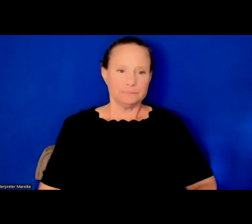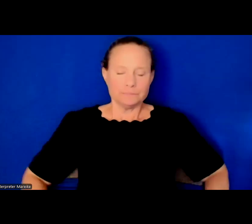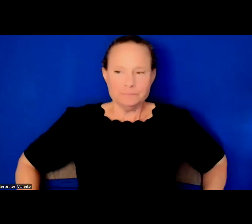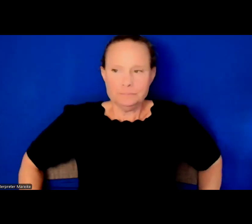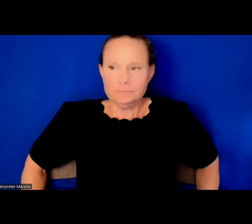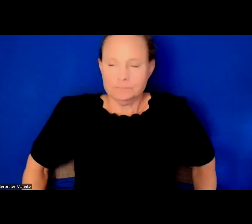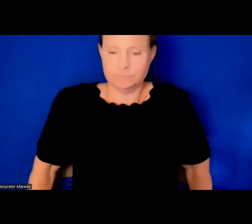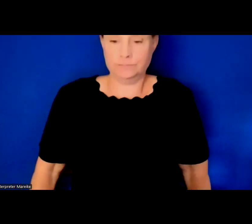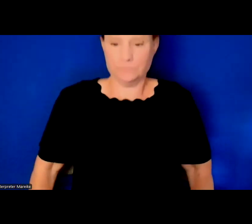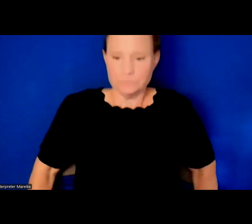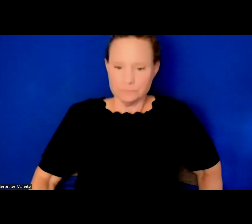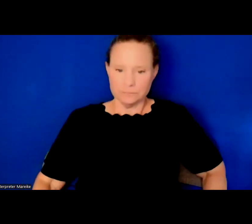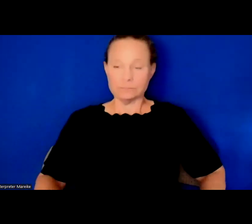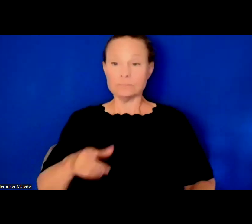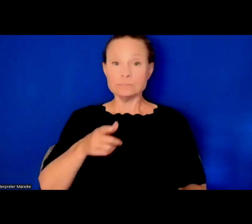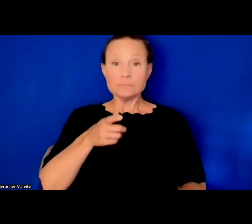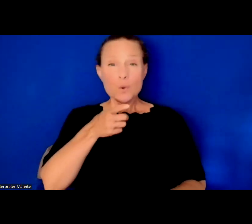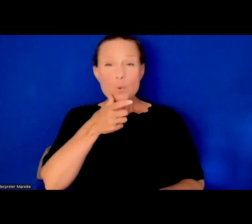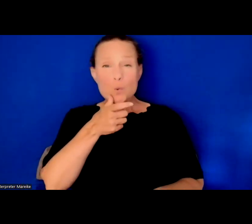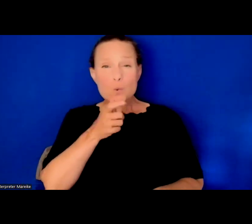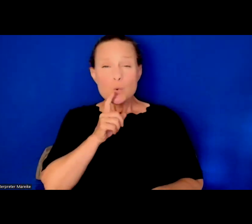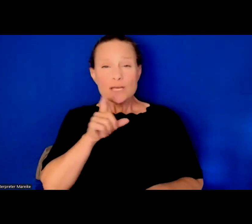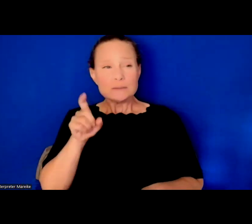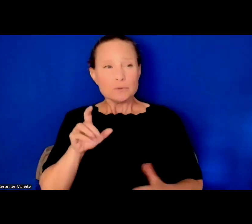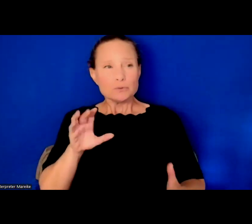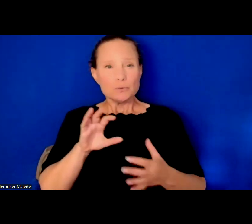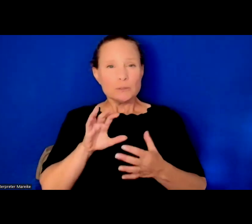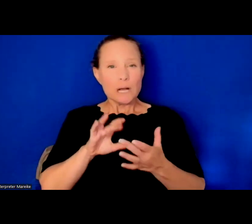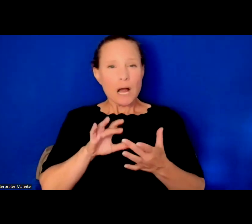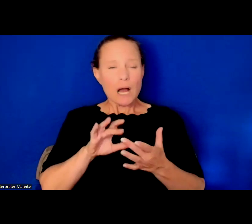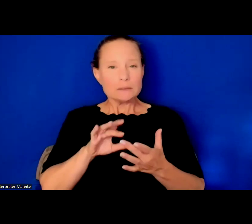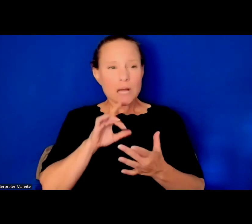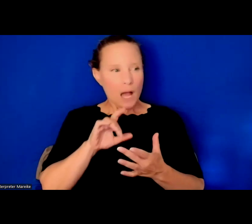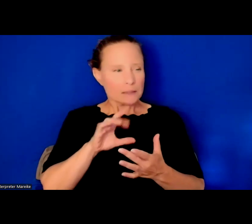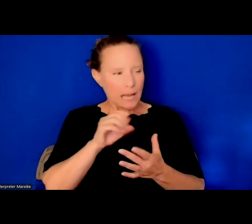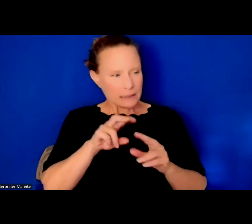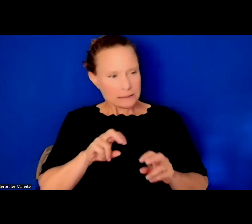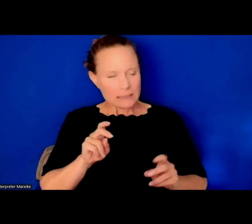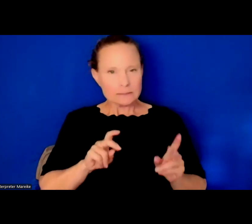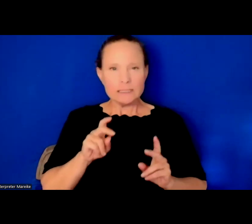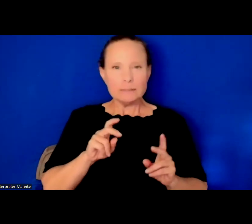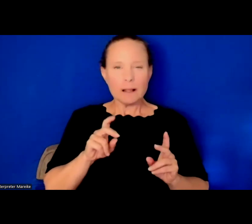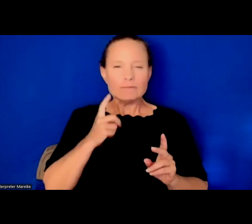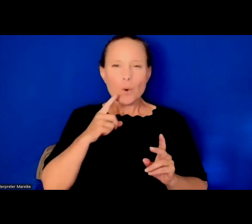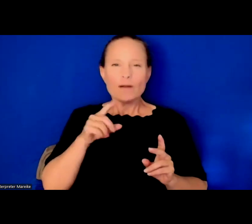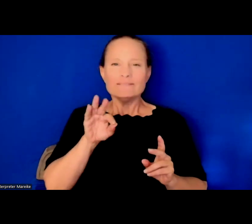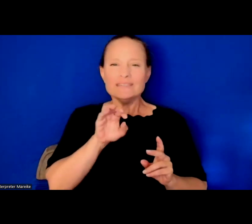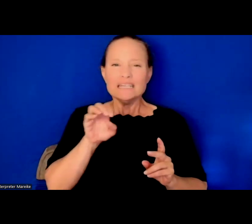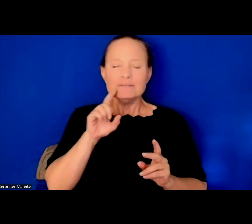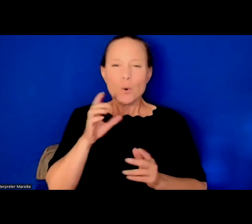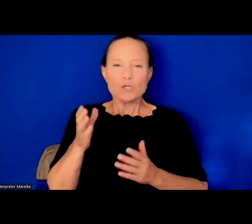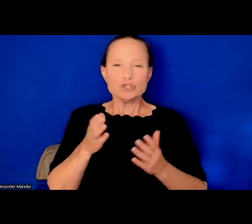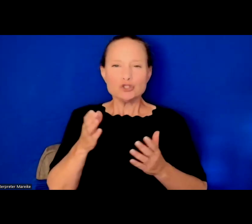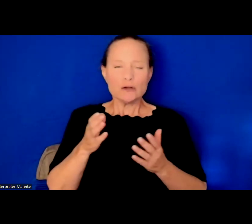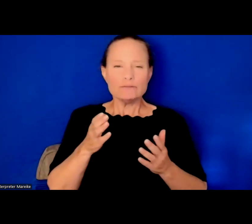Who is supposed to contact and assess people in fee-for-service Medicaid, and when is that supposed to happen? So this is